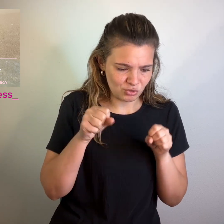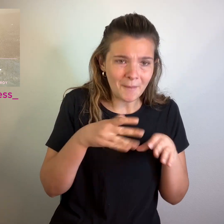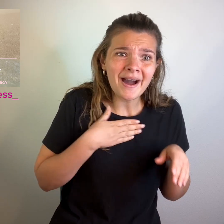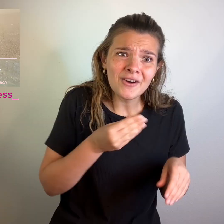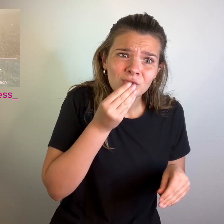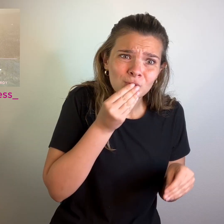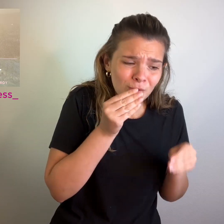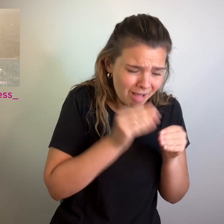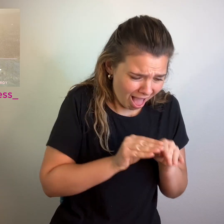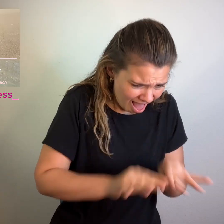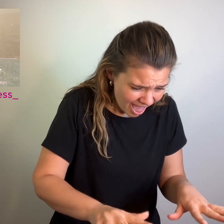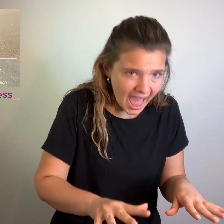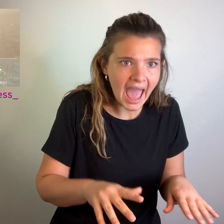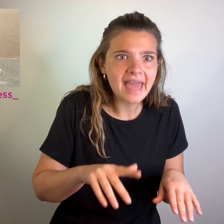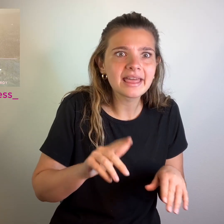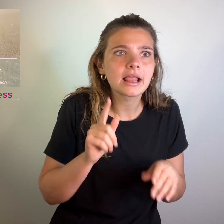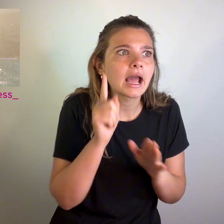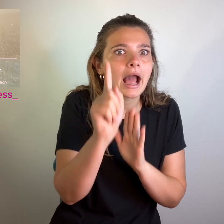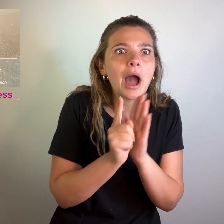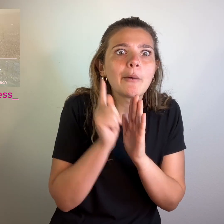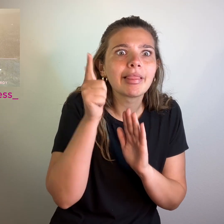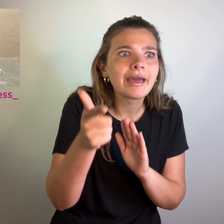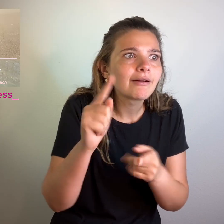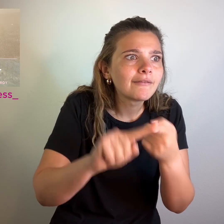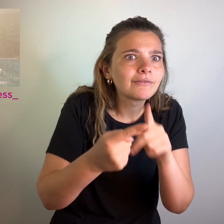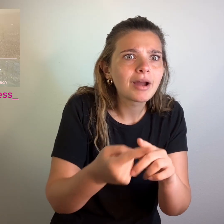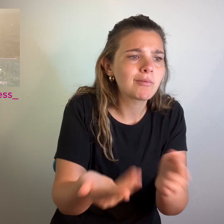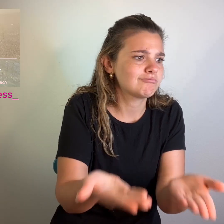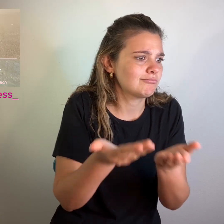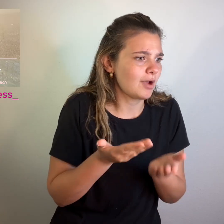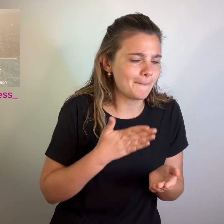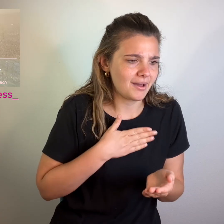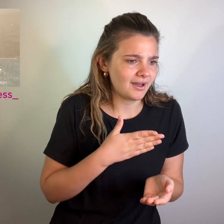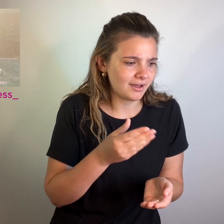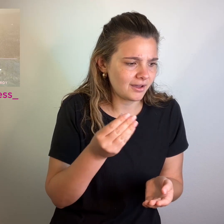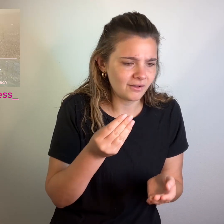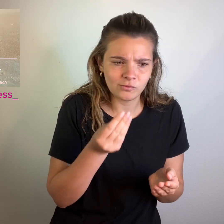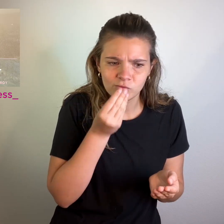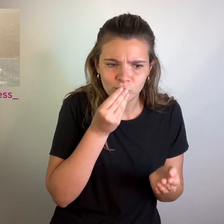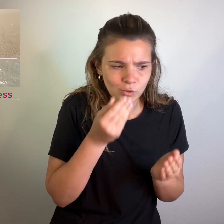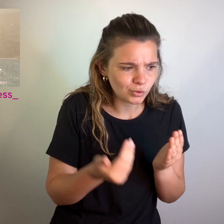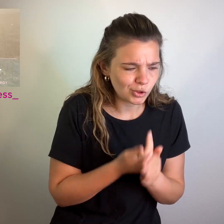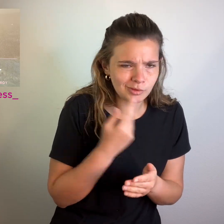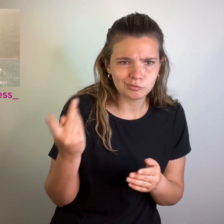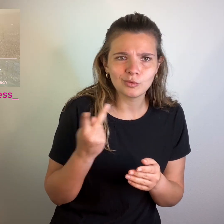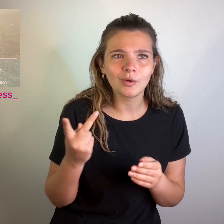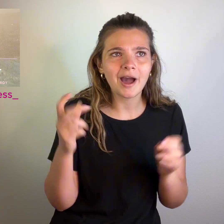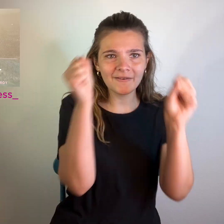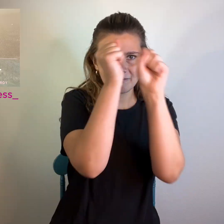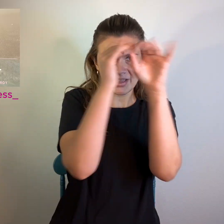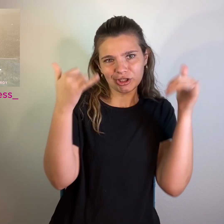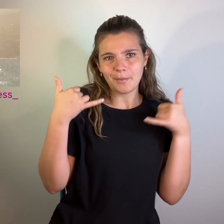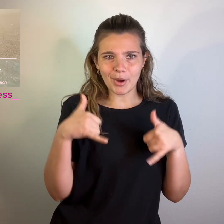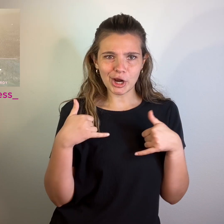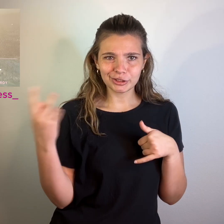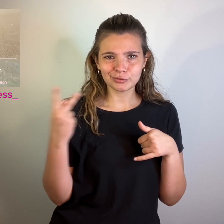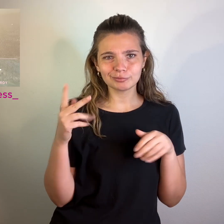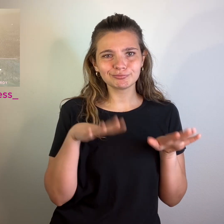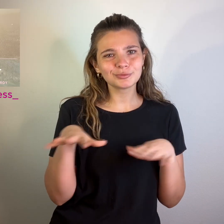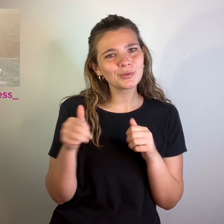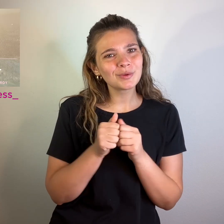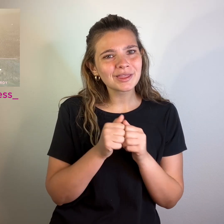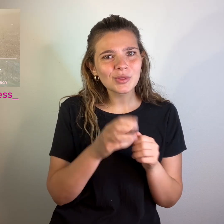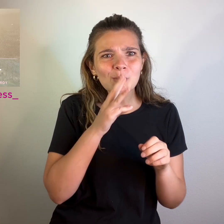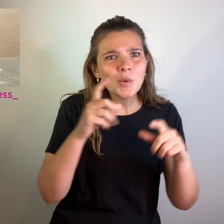meal prep literally an hour later, and we do a vision board party, just me and my girl by the pool. I had